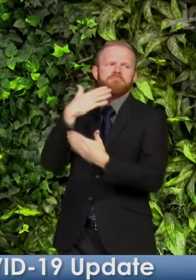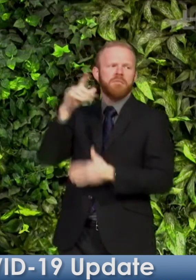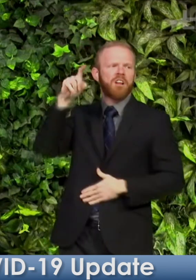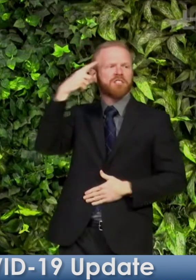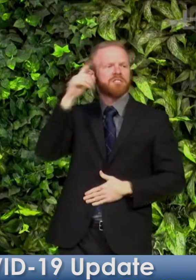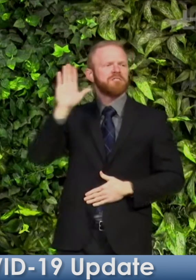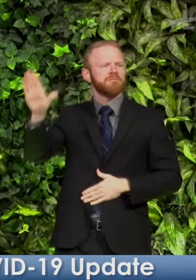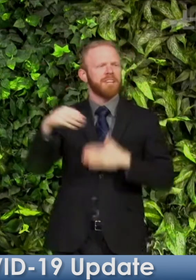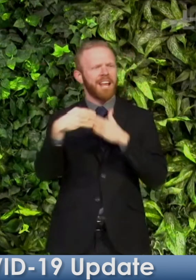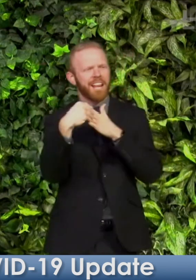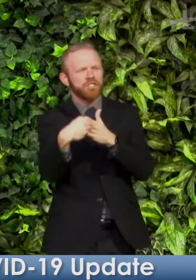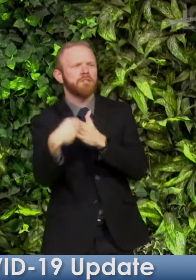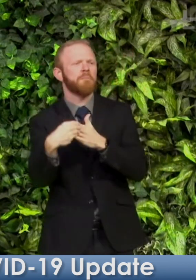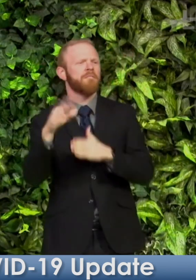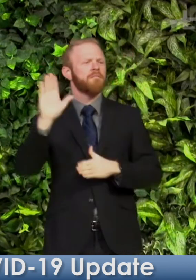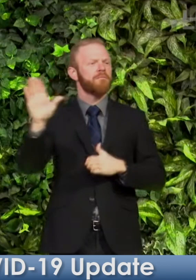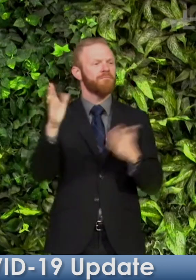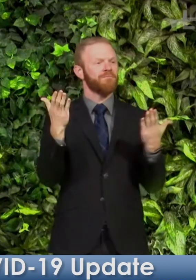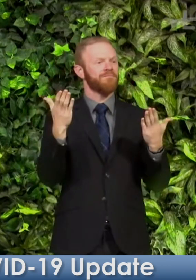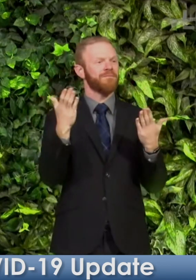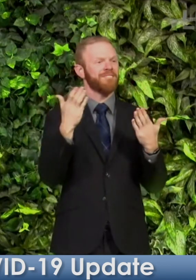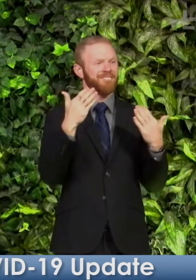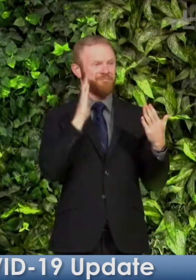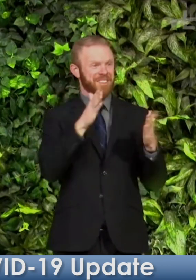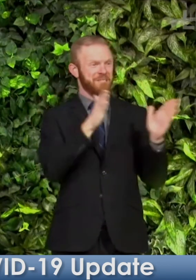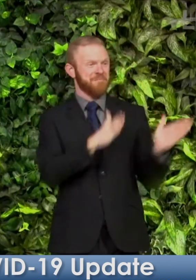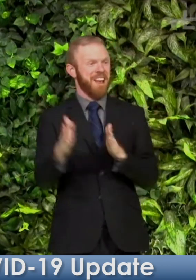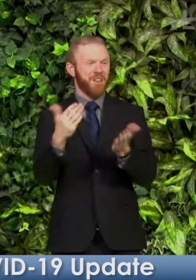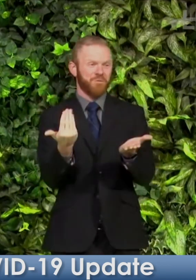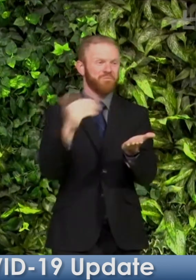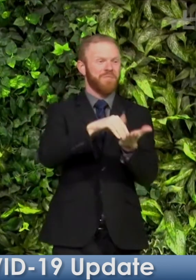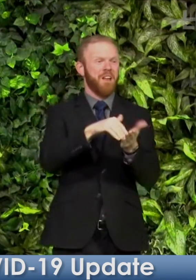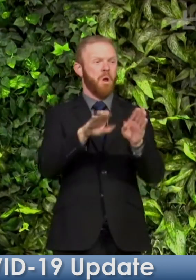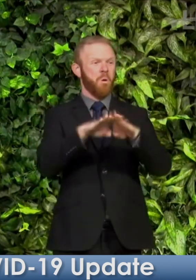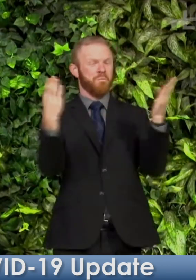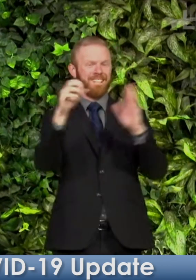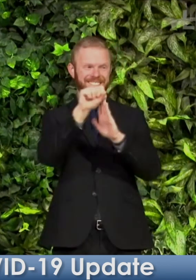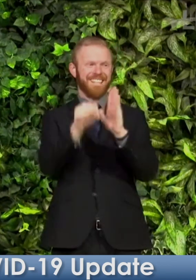the state. And so with that, I want to go ahead and introduce Governor Gavin Newsom.